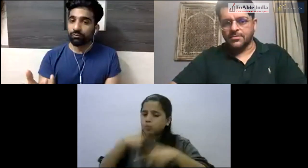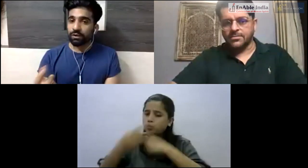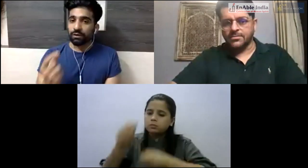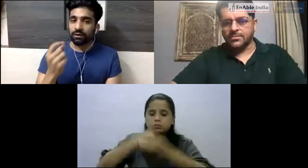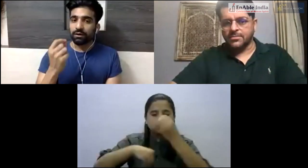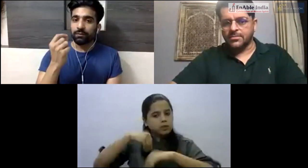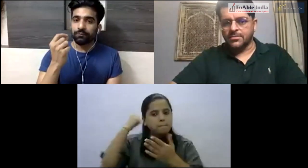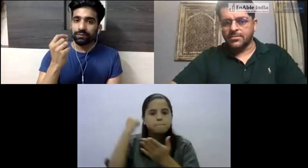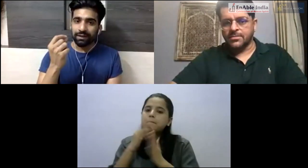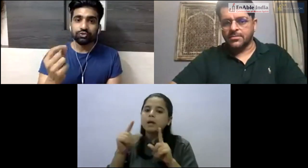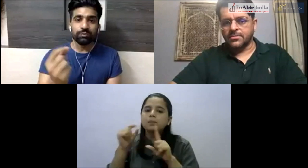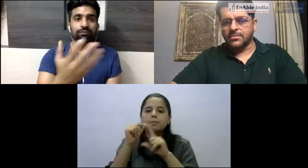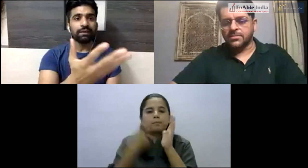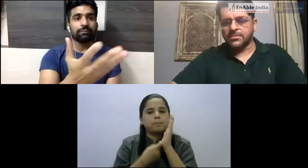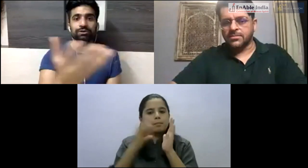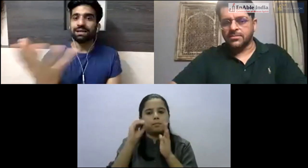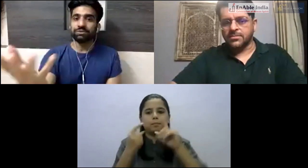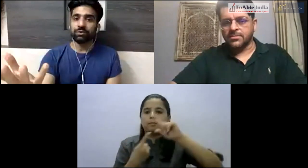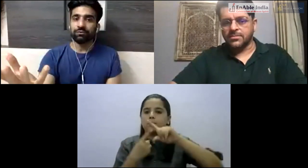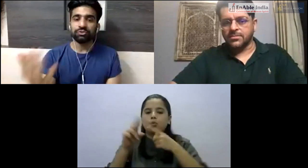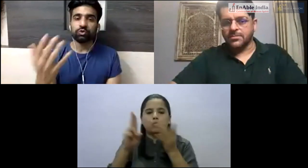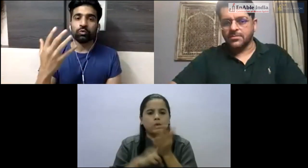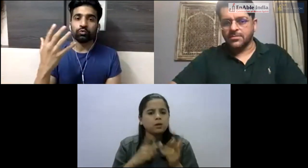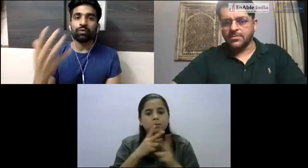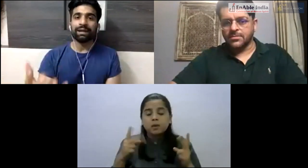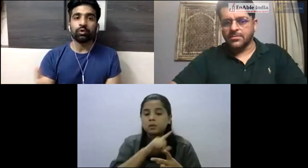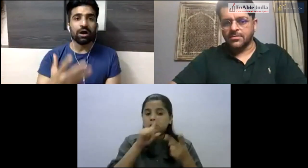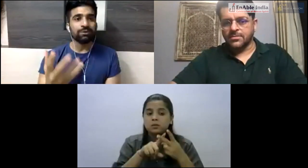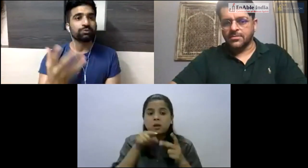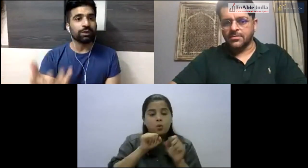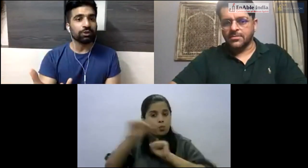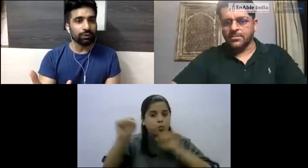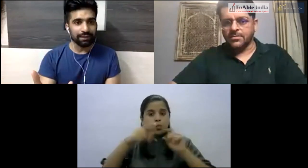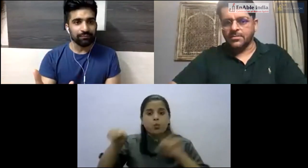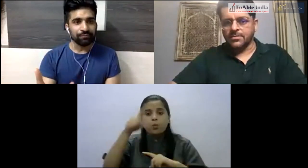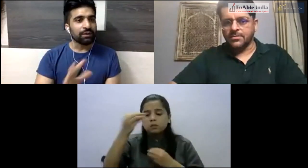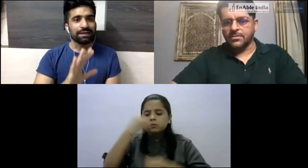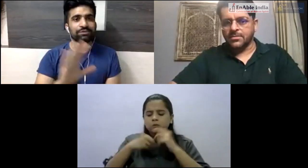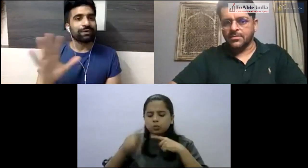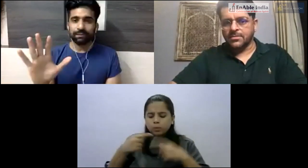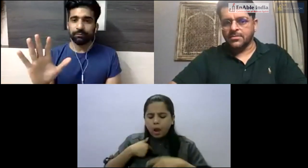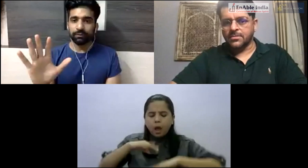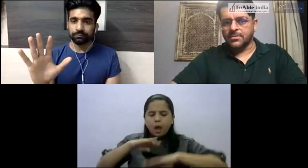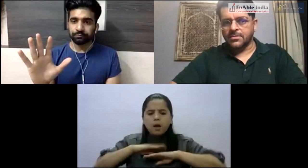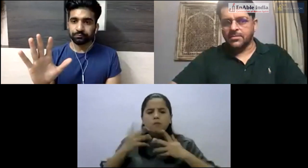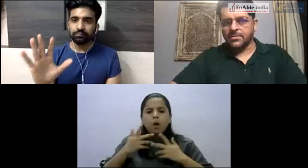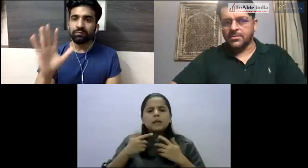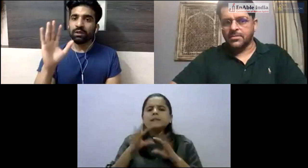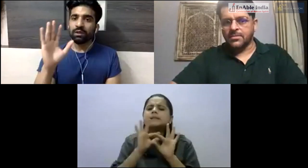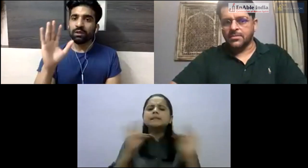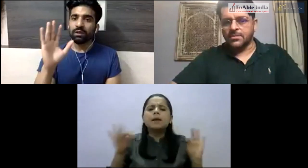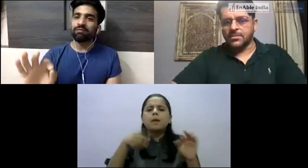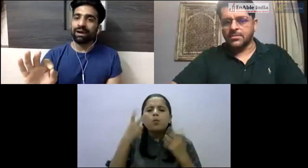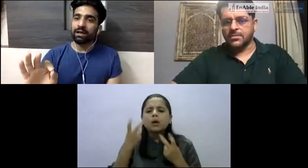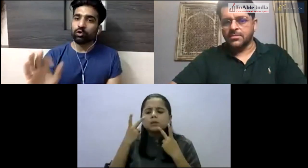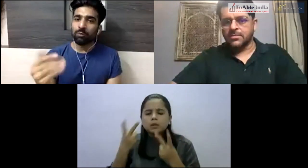enough, uh, it has to be very personalized for everyone. So to find out how much protein you need, it's very simple. You're